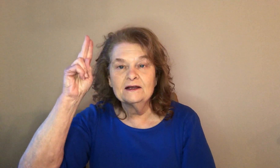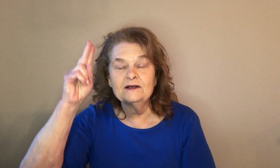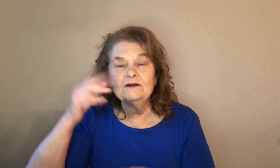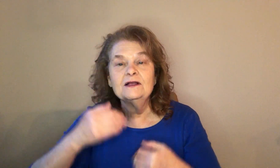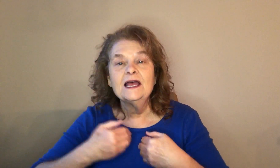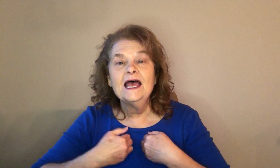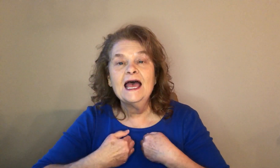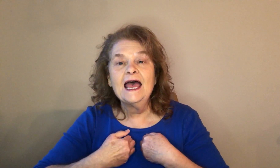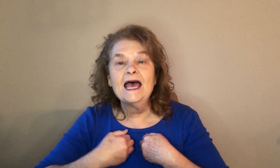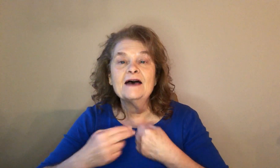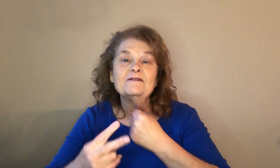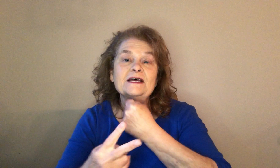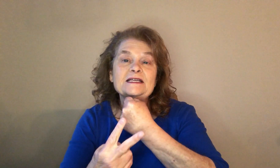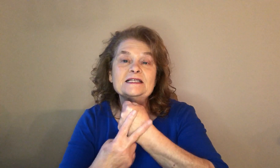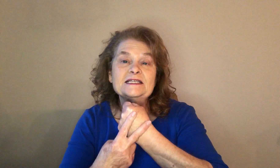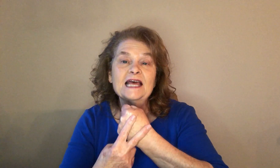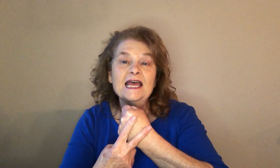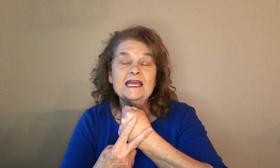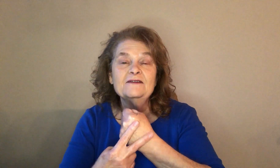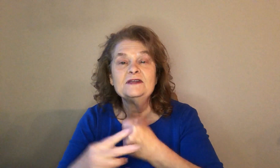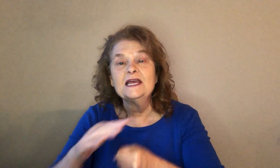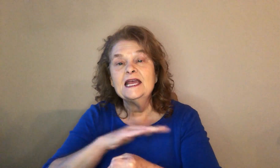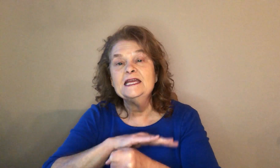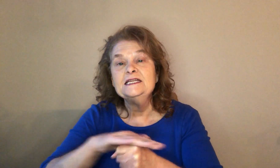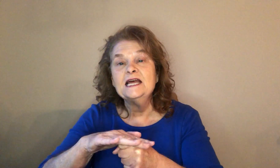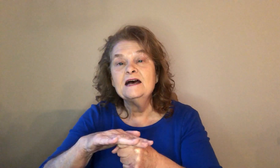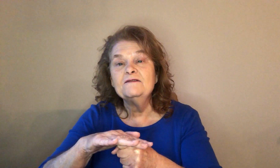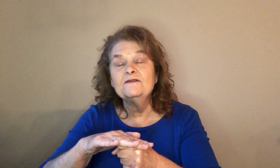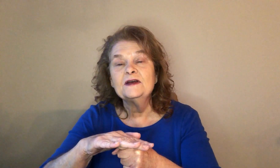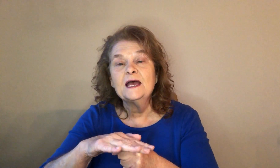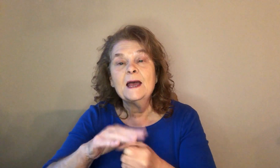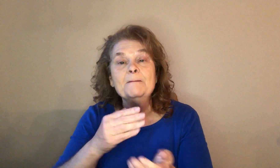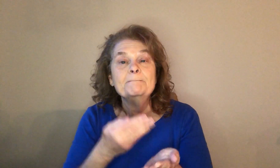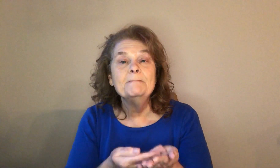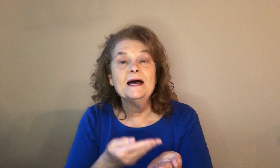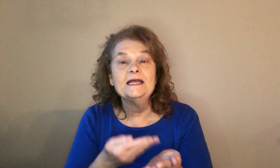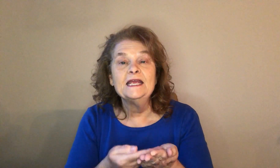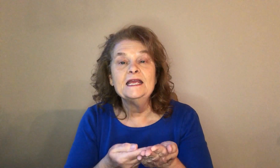uncle have saved enough money